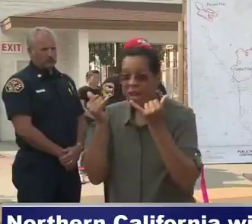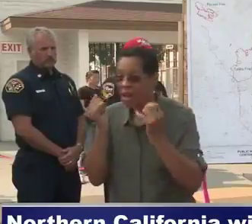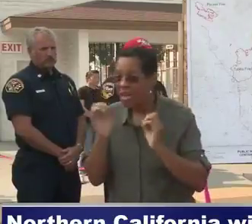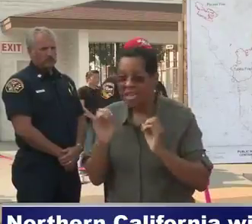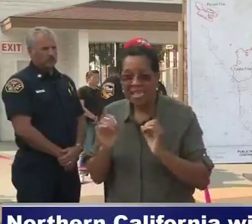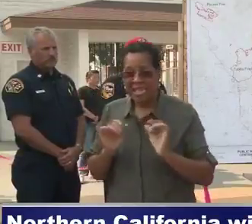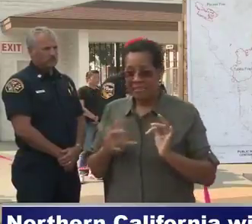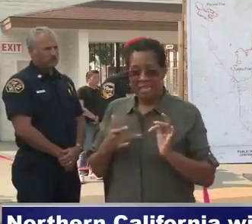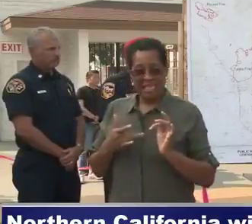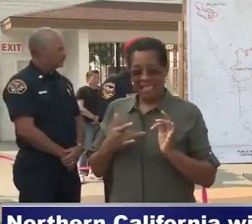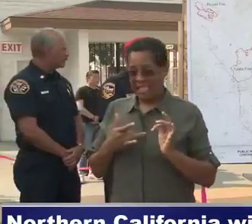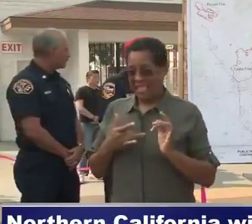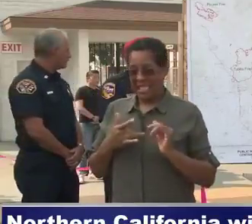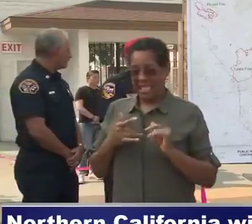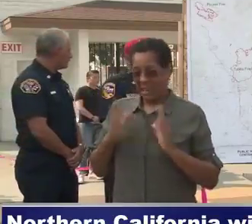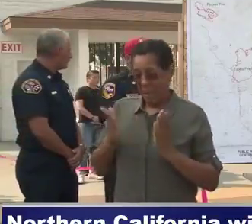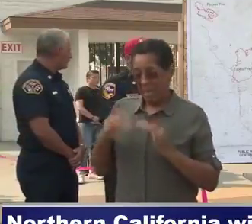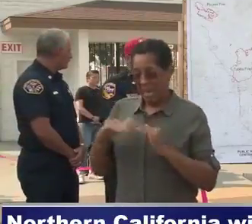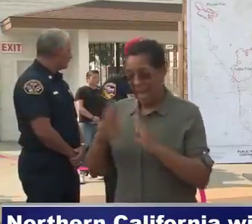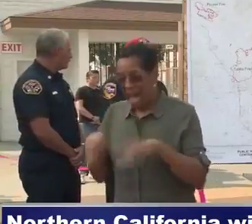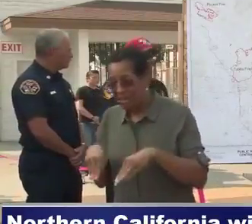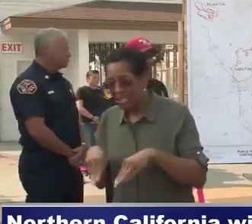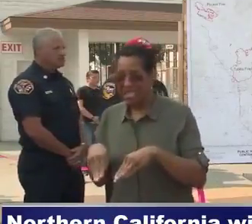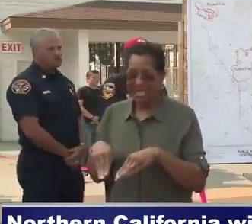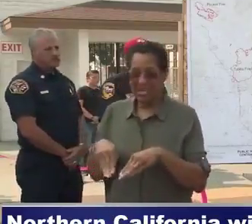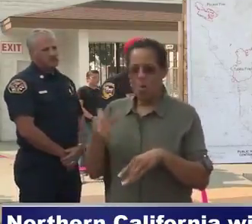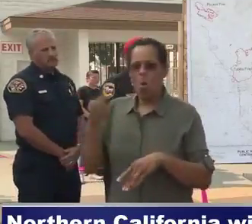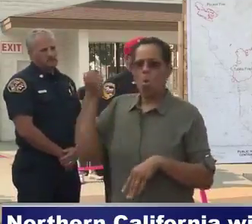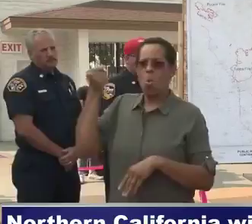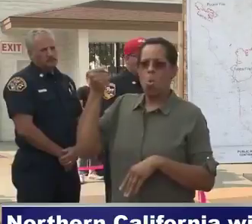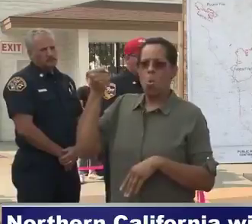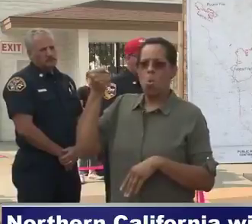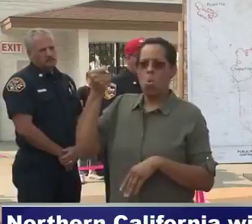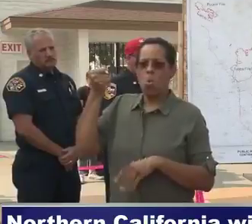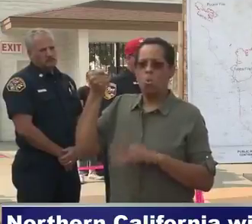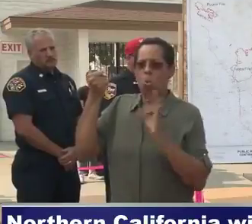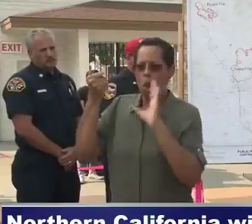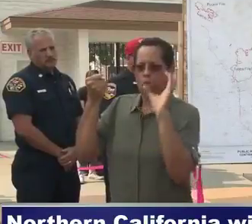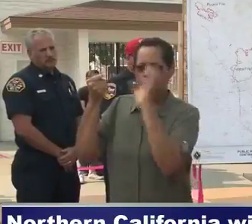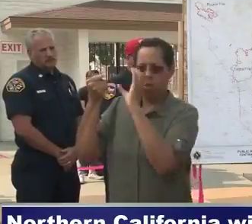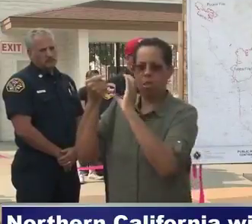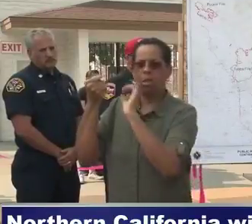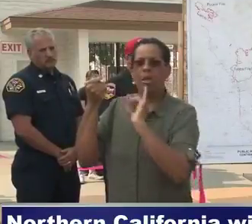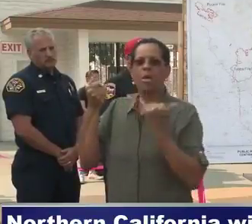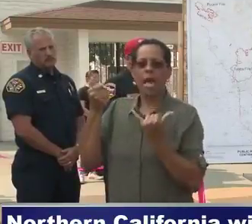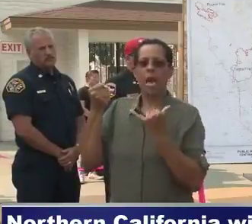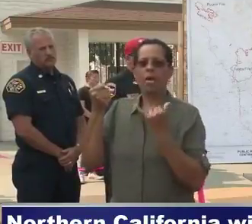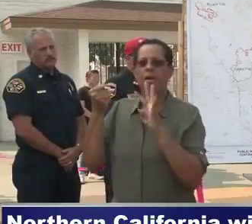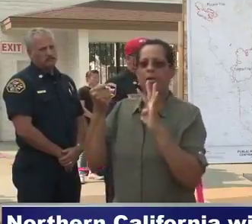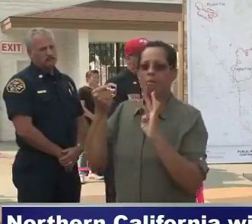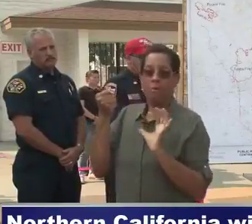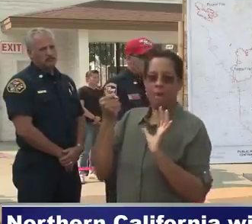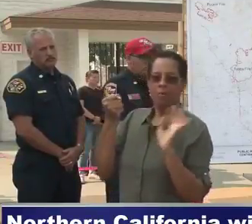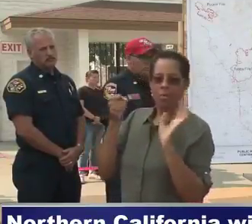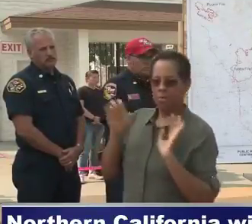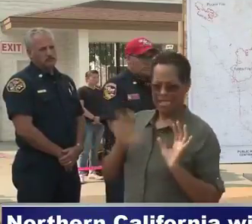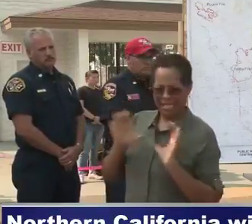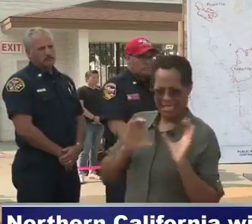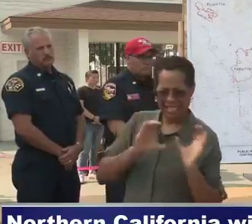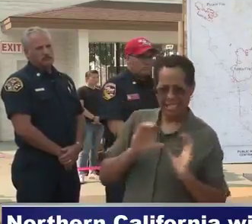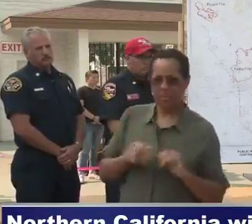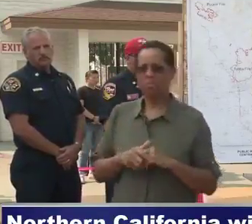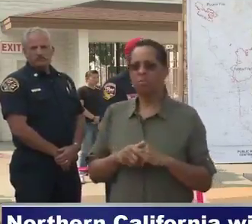and in a burned area, they set that for a search. We have 45 search and rescue people out in the field, 30 detectives right now, and